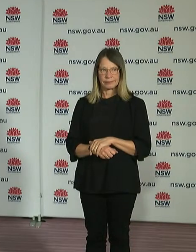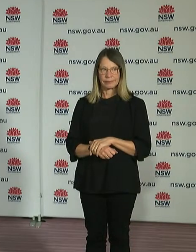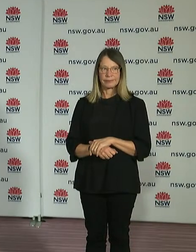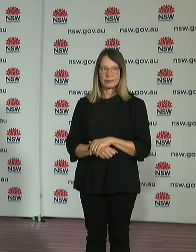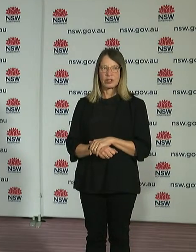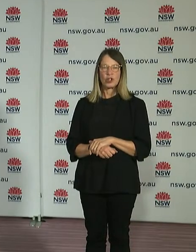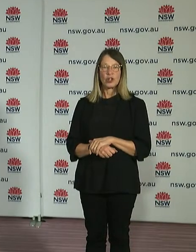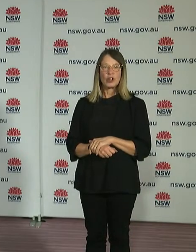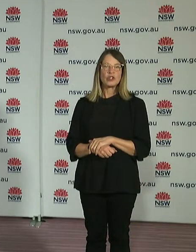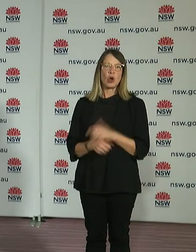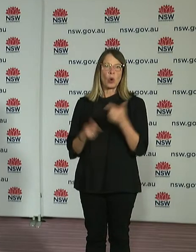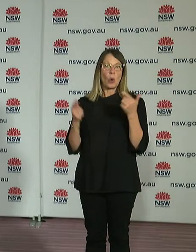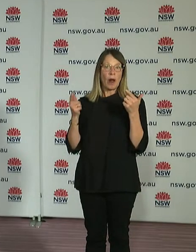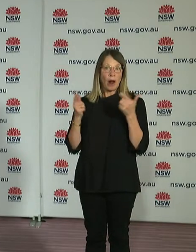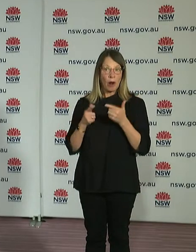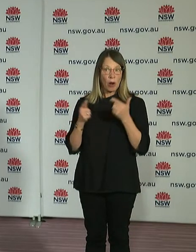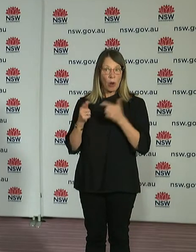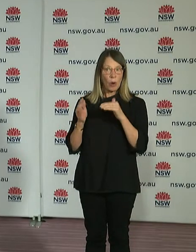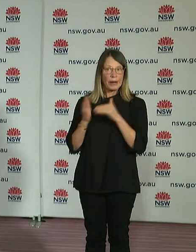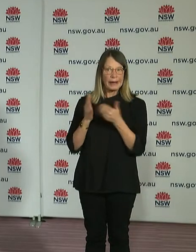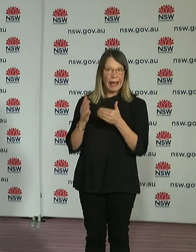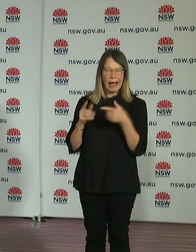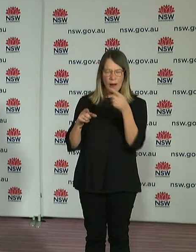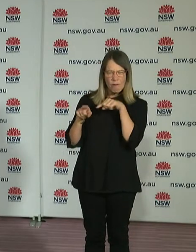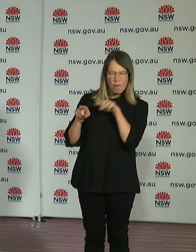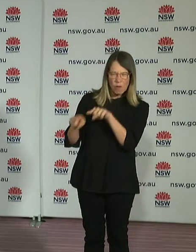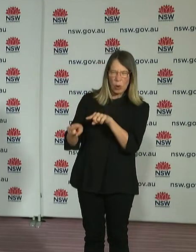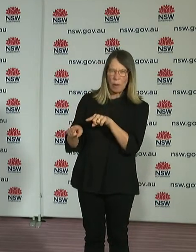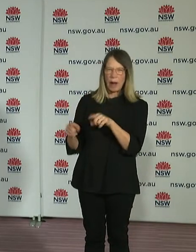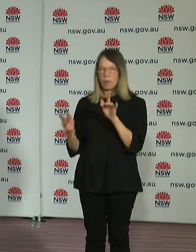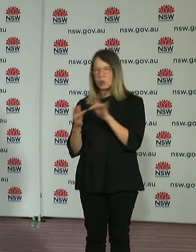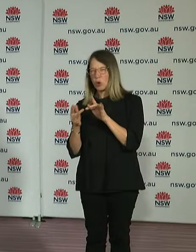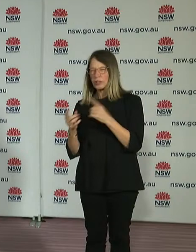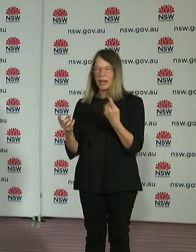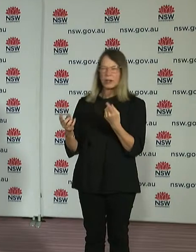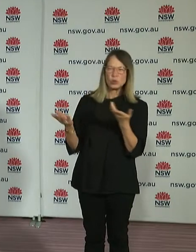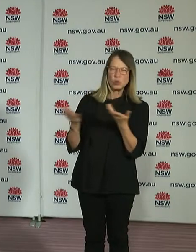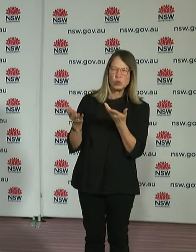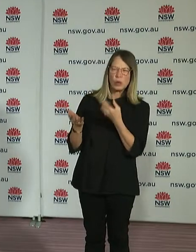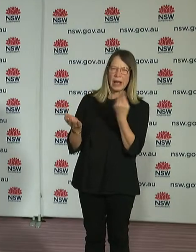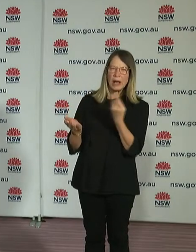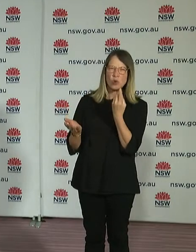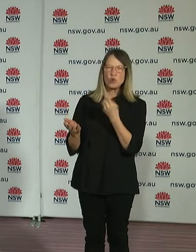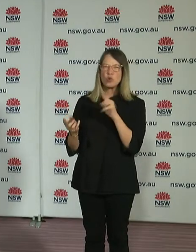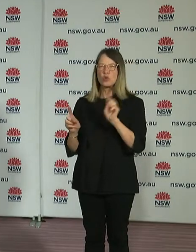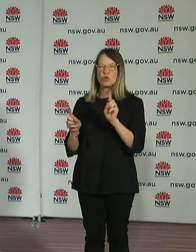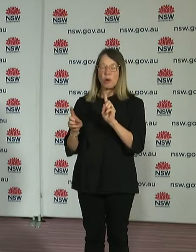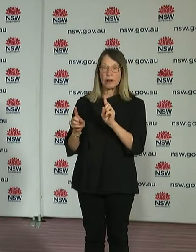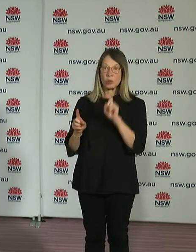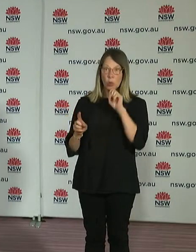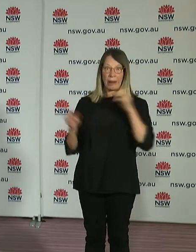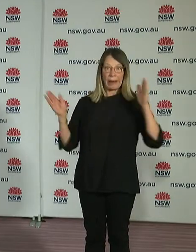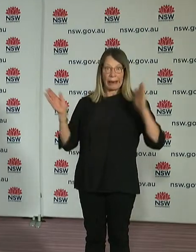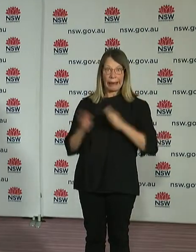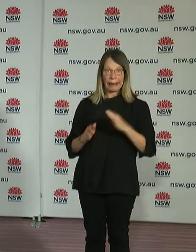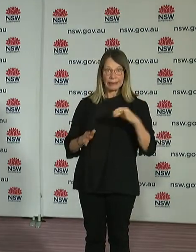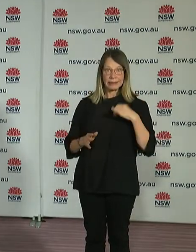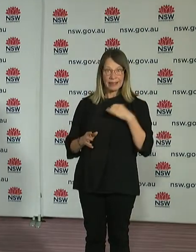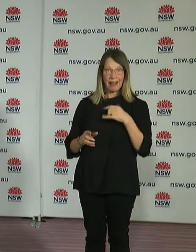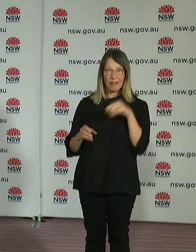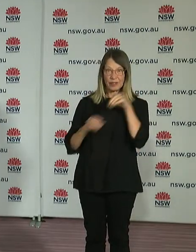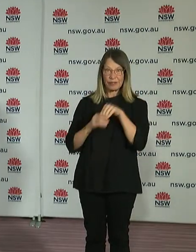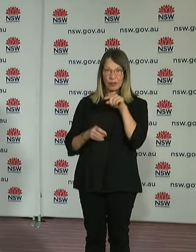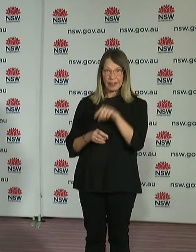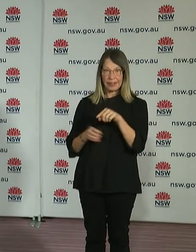not about scaling back contact tracing. It's around us focusing on what is the best way in which we can